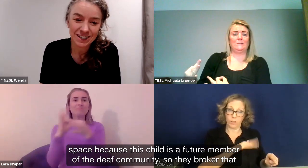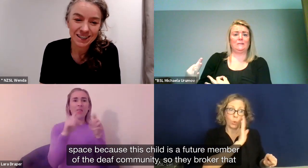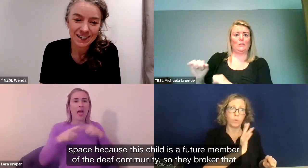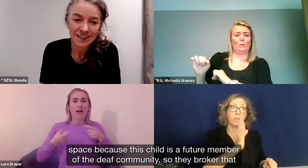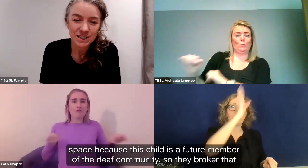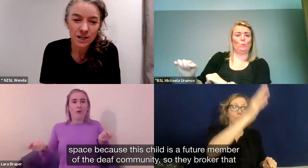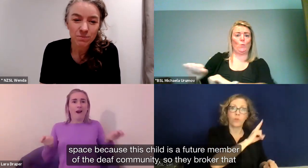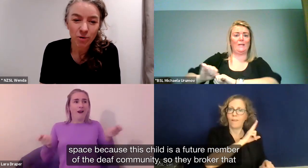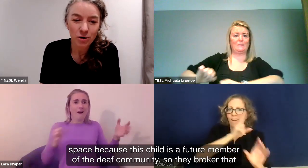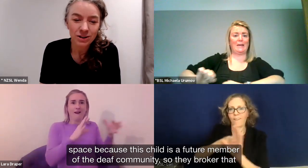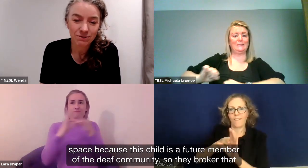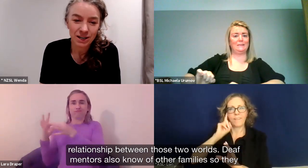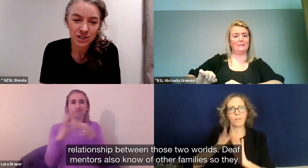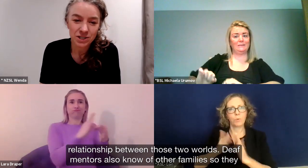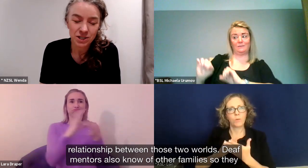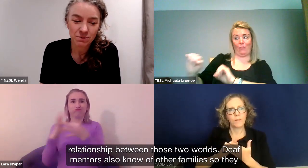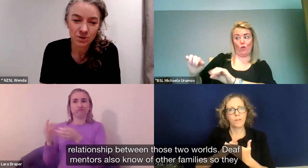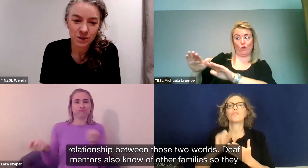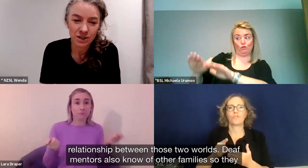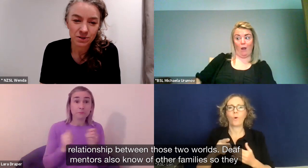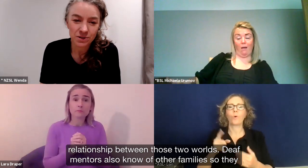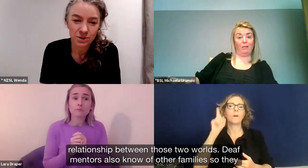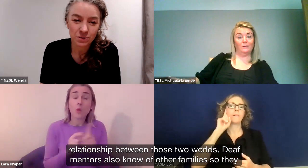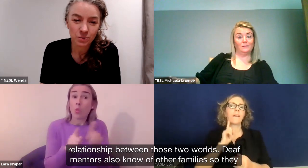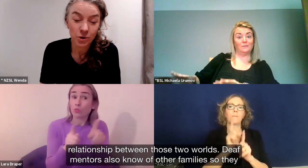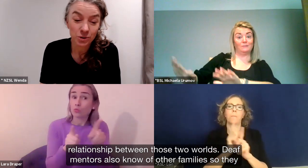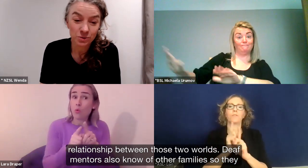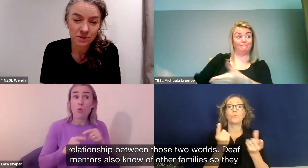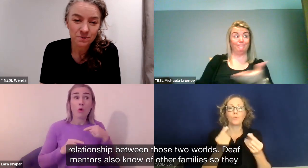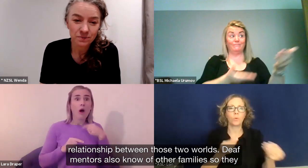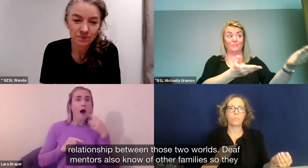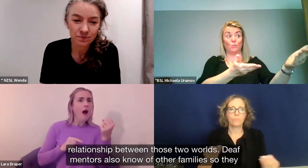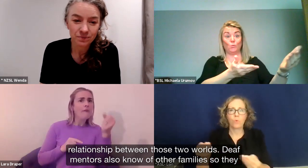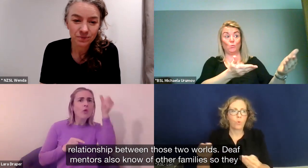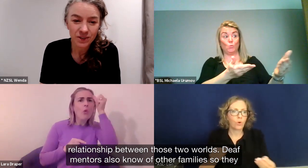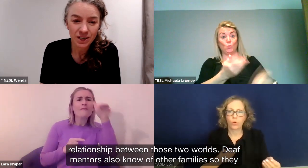community. So they broker that relationship between those two worlds.